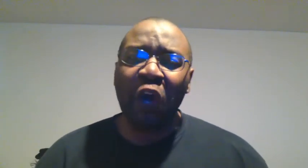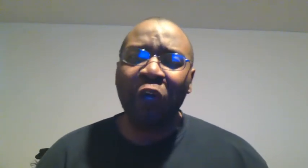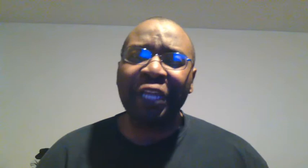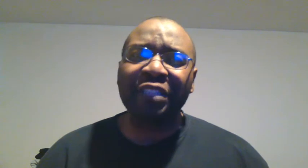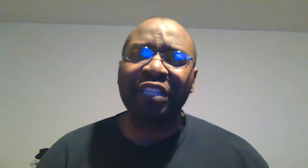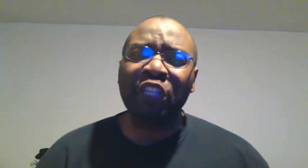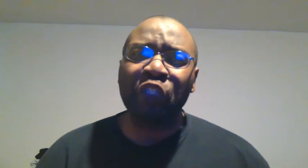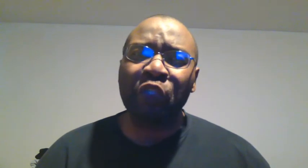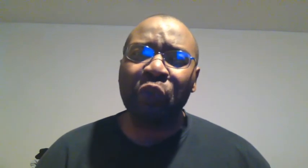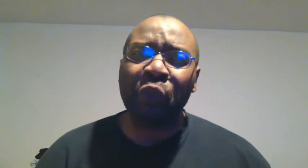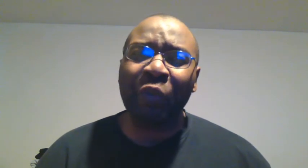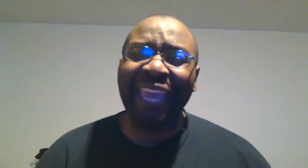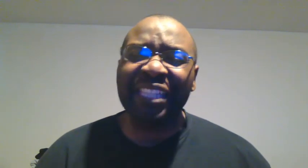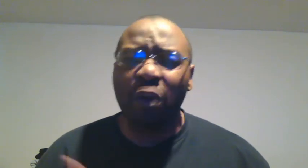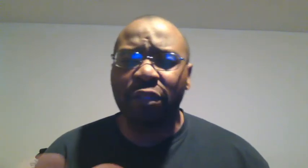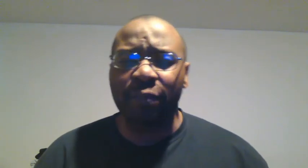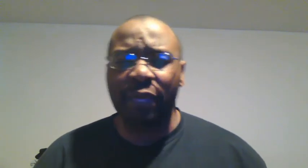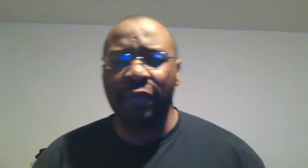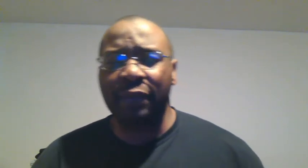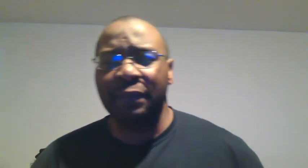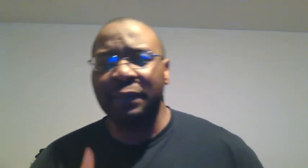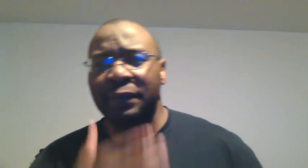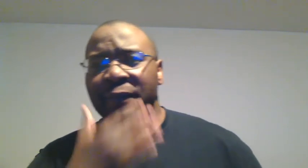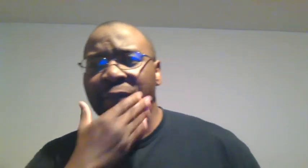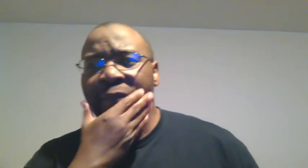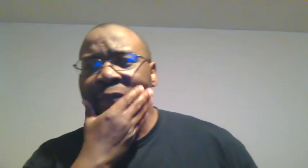started to insult me.